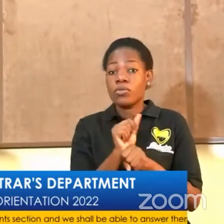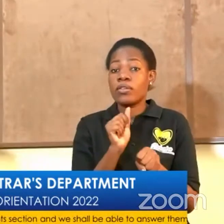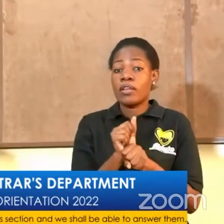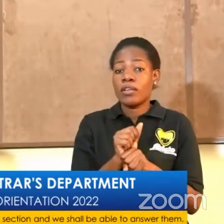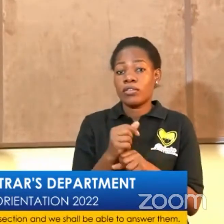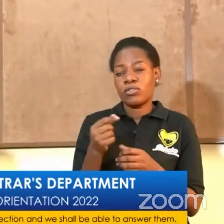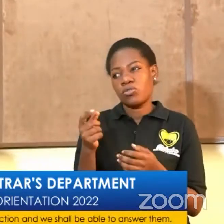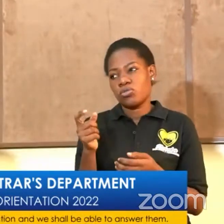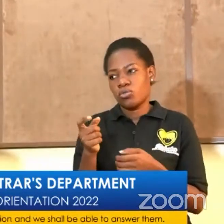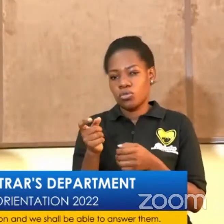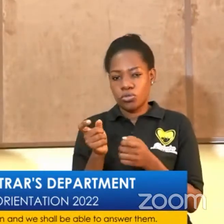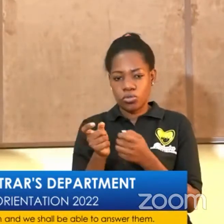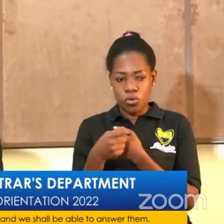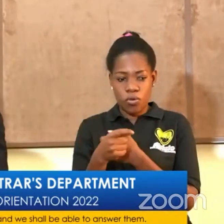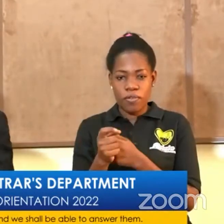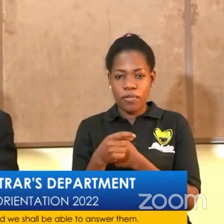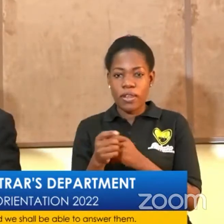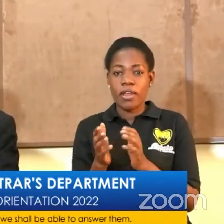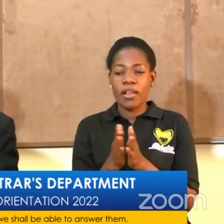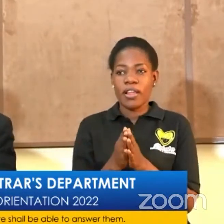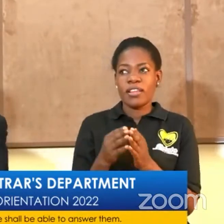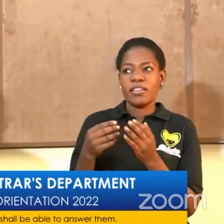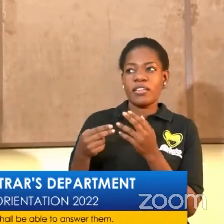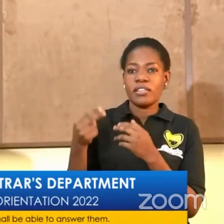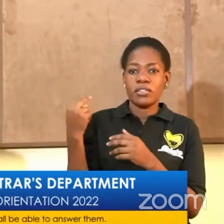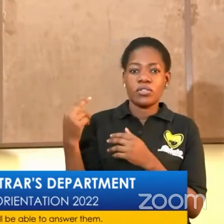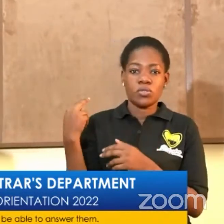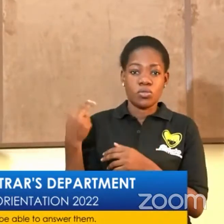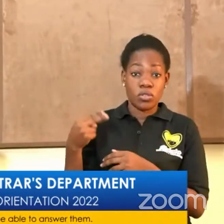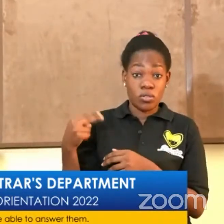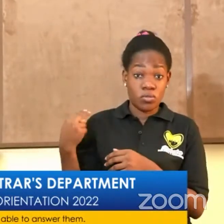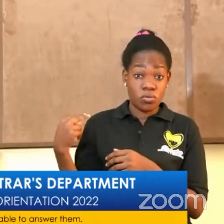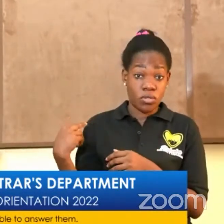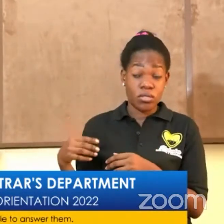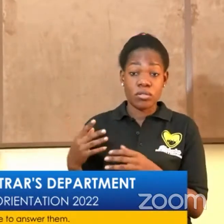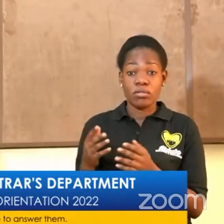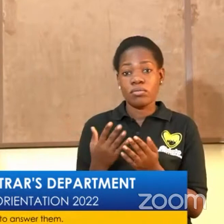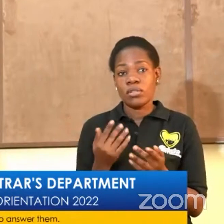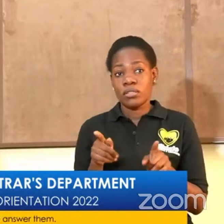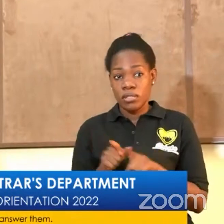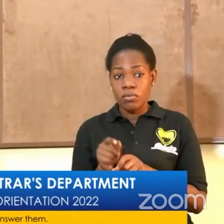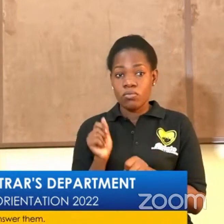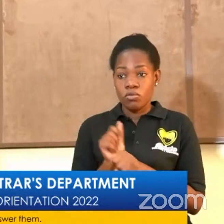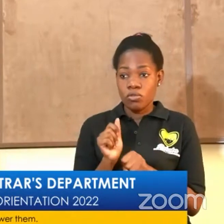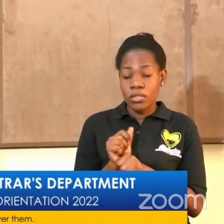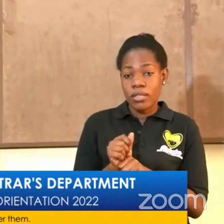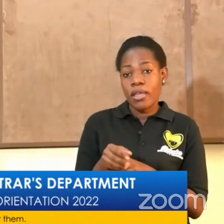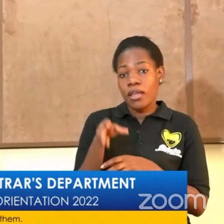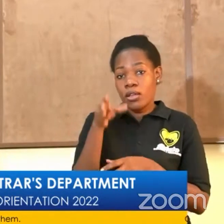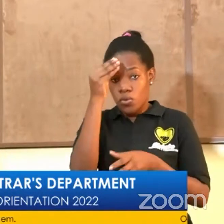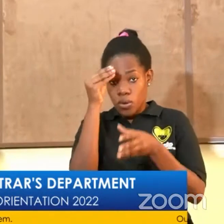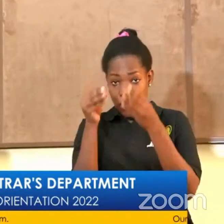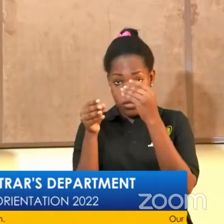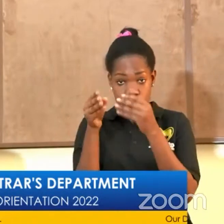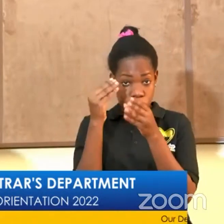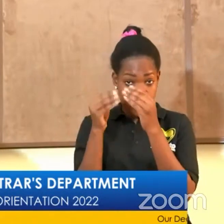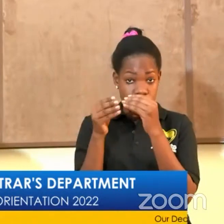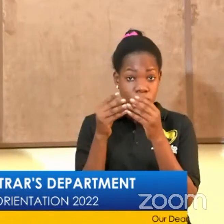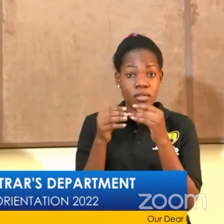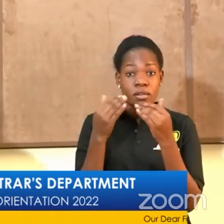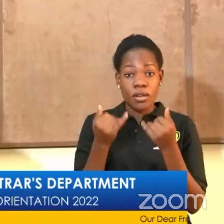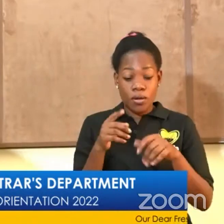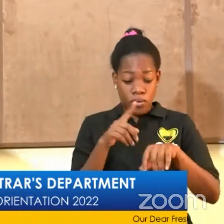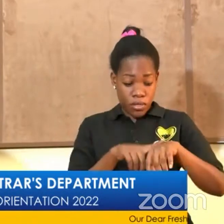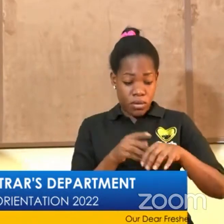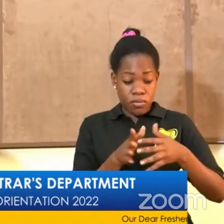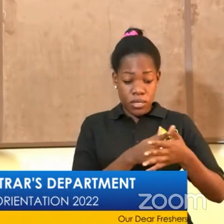History, and then you are also doing the education component. So the timetable will be